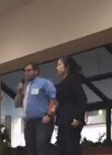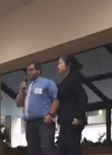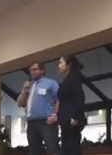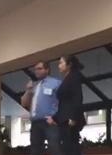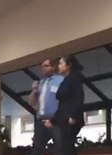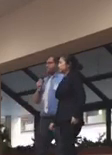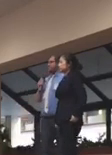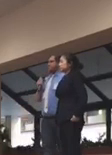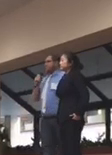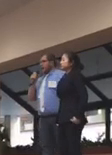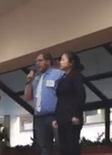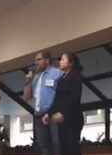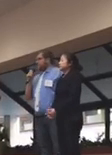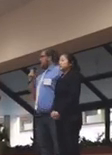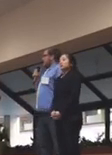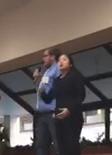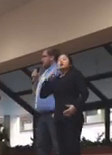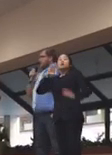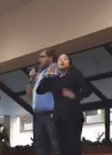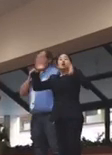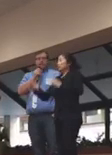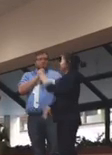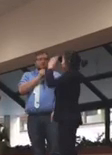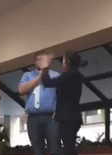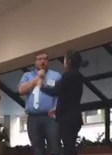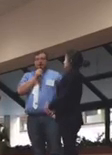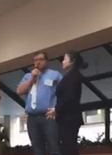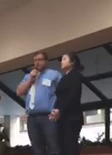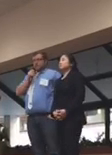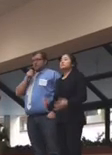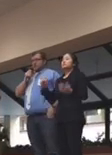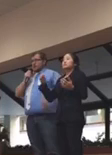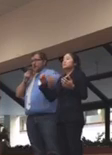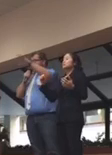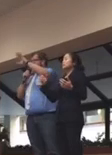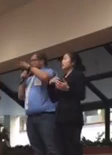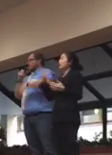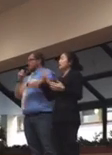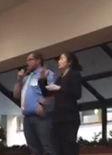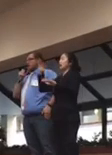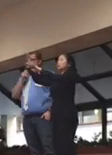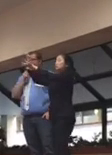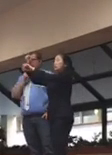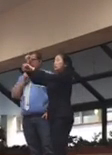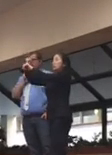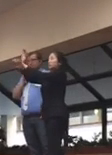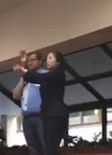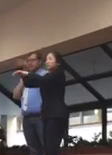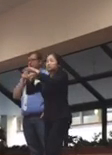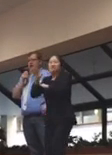everybody. Hi. So I hopped in this just a little bit late. I was doing a little bit of running